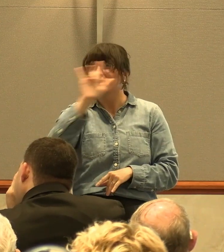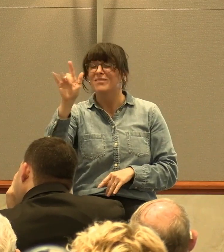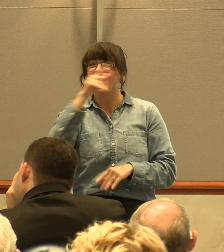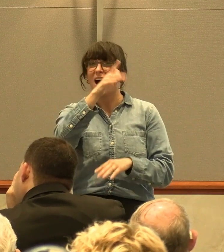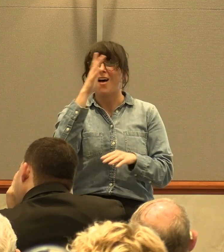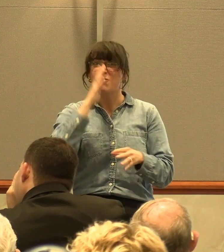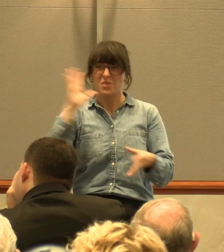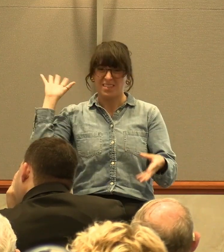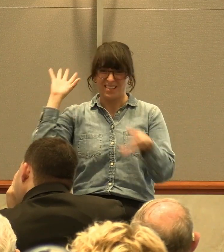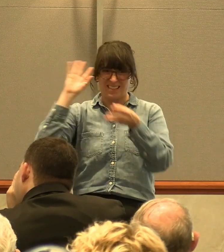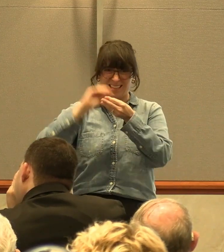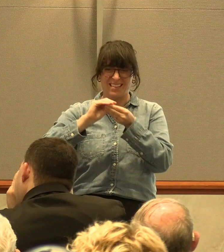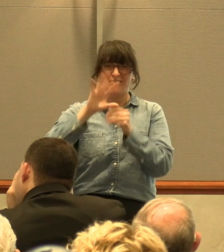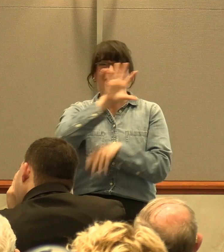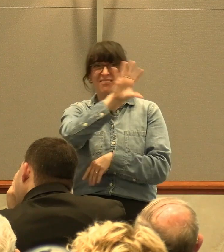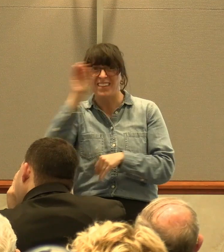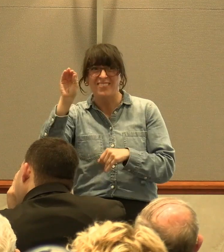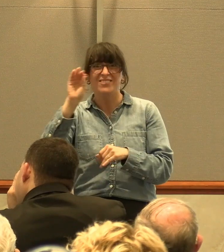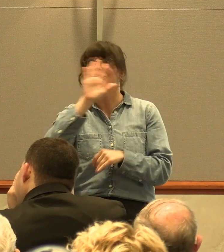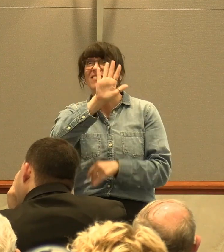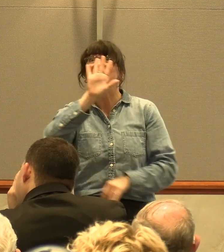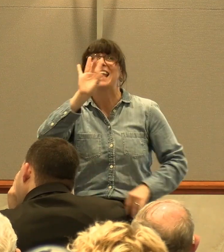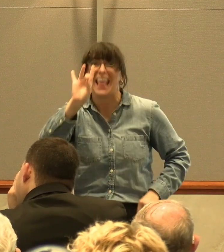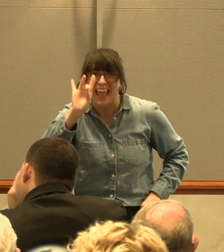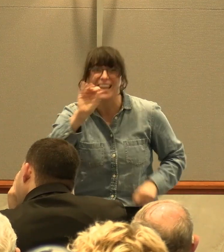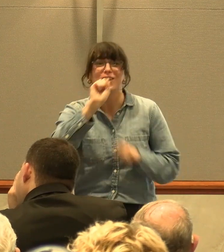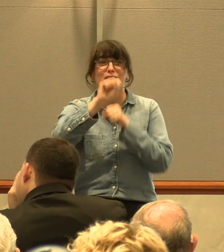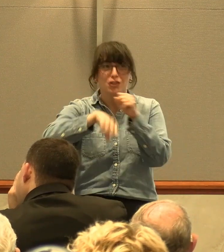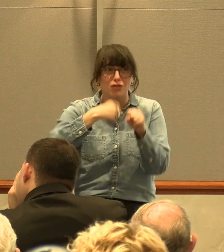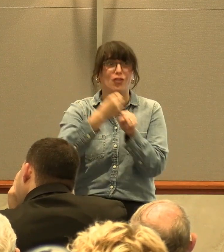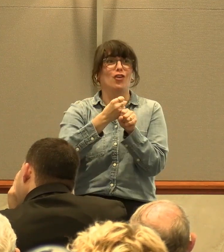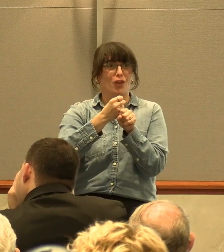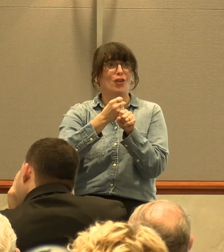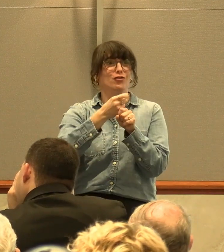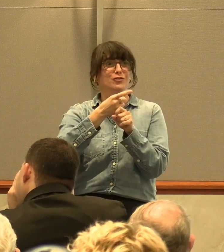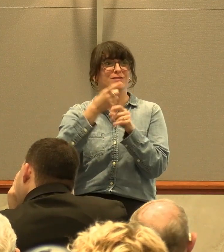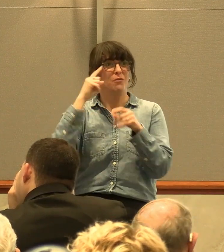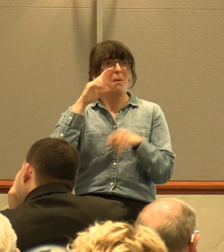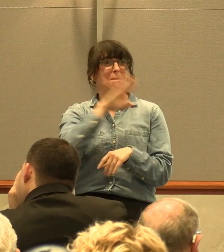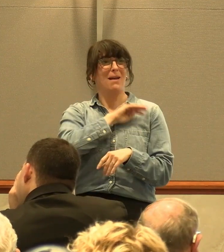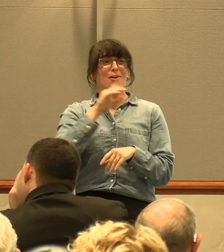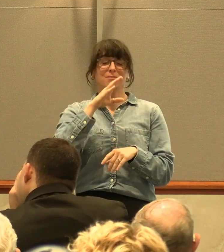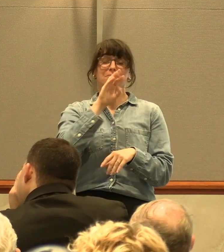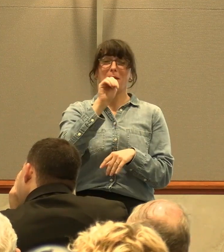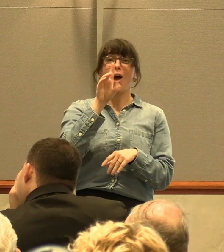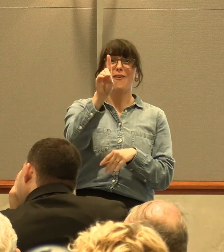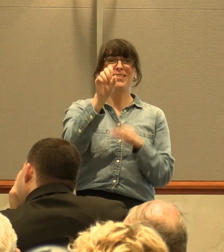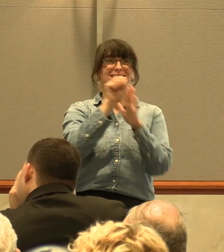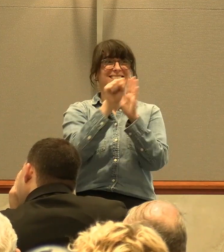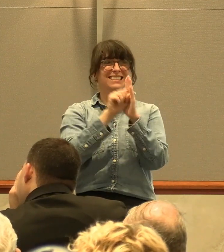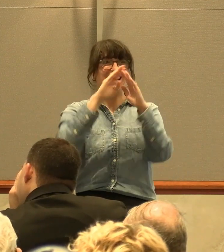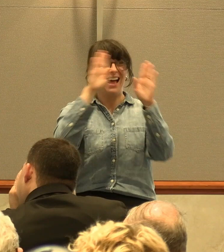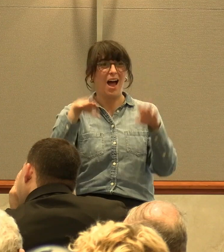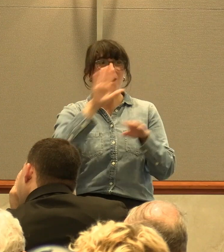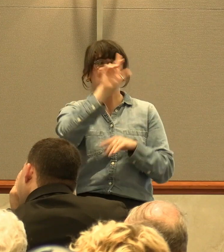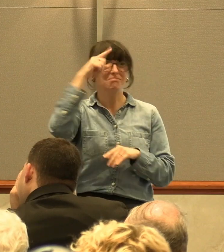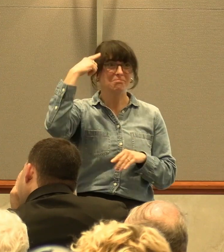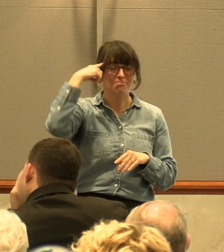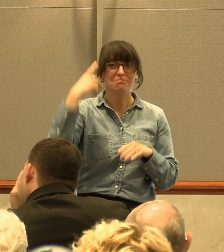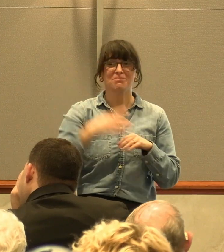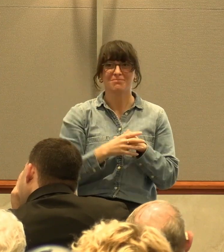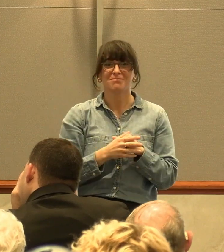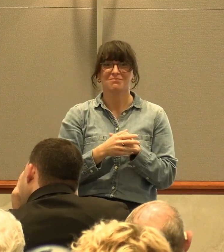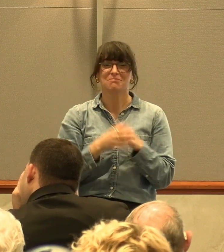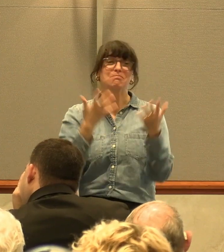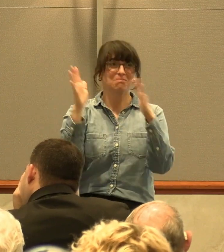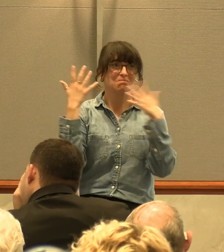have spent a remarkable 58 years serving in the Maryland State House and on Capitol Hill. During